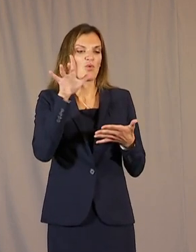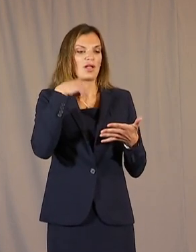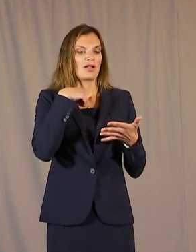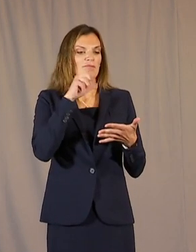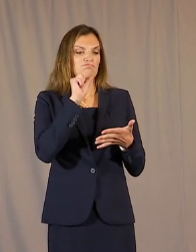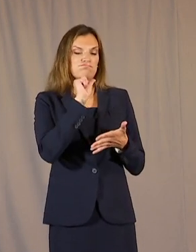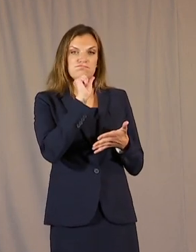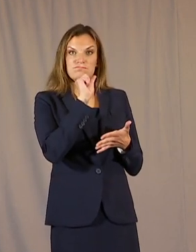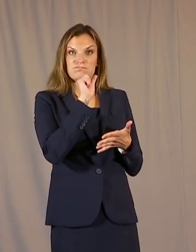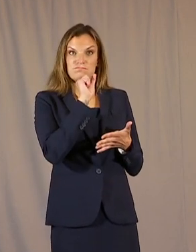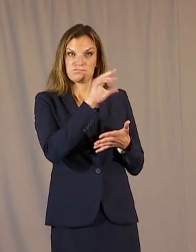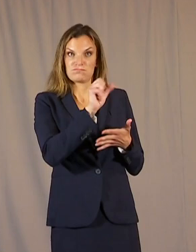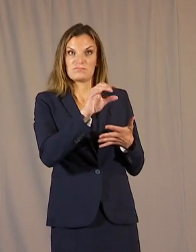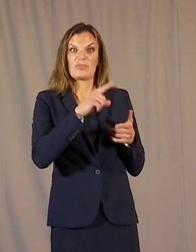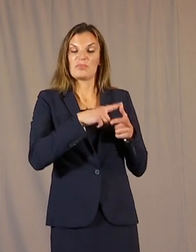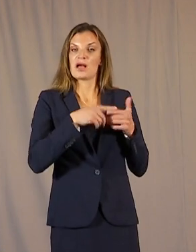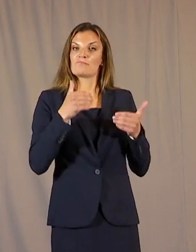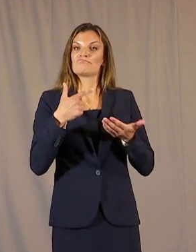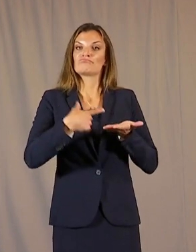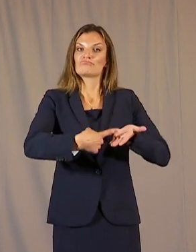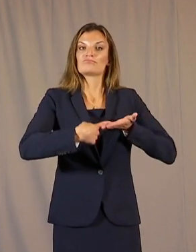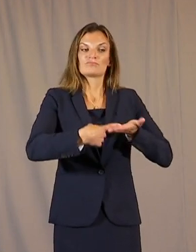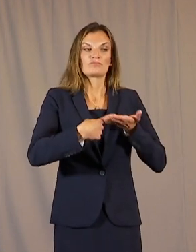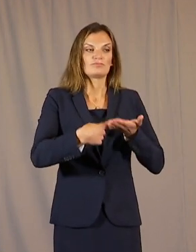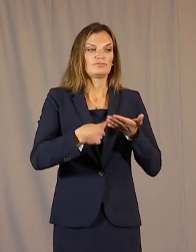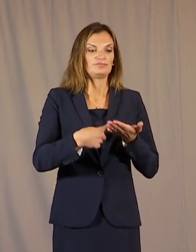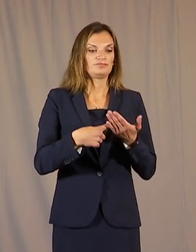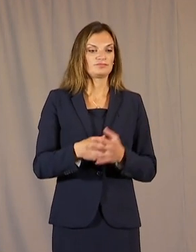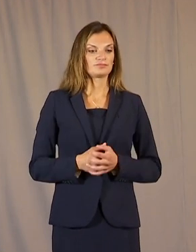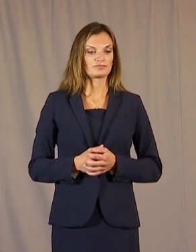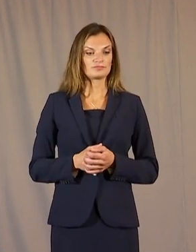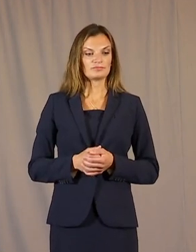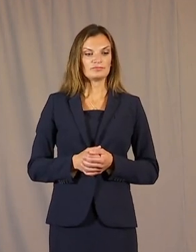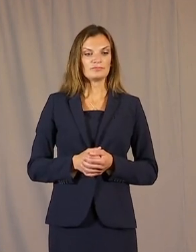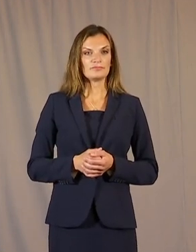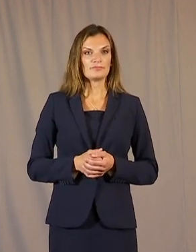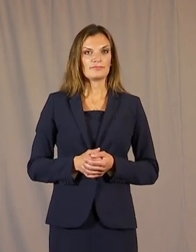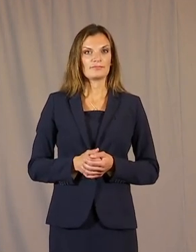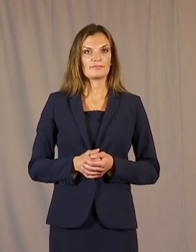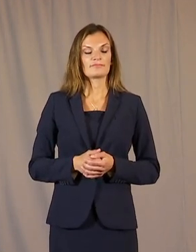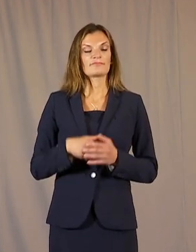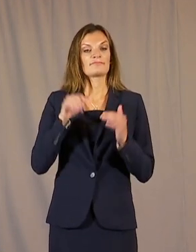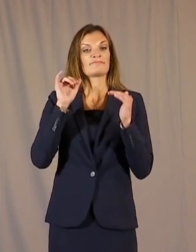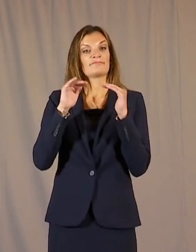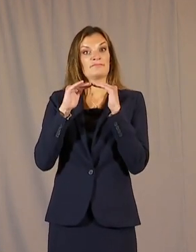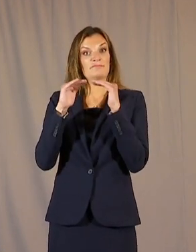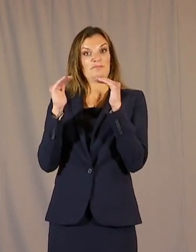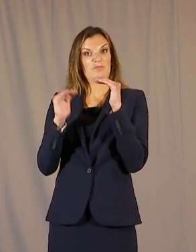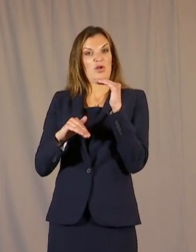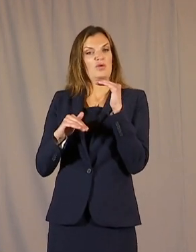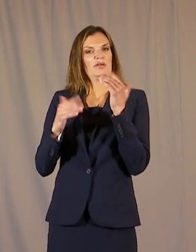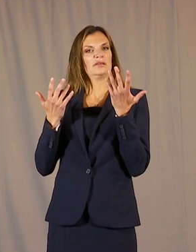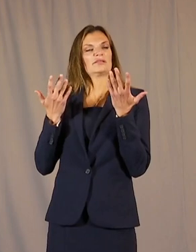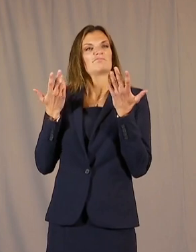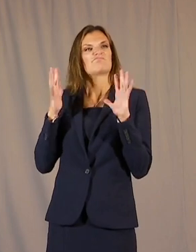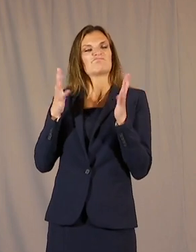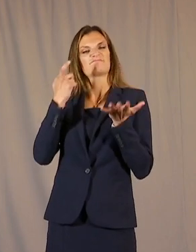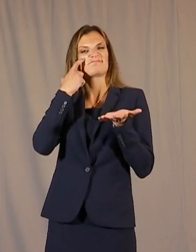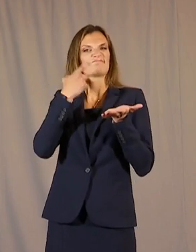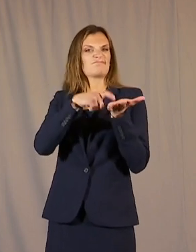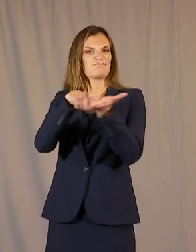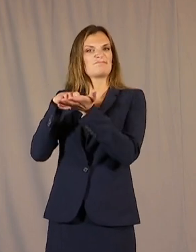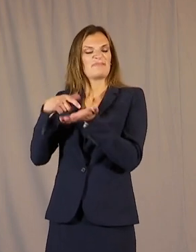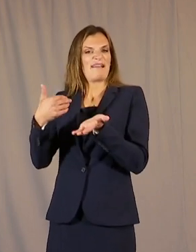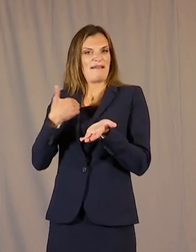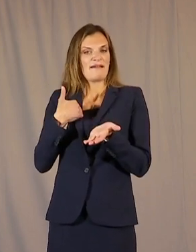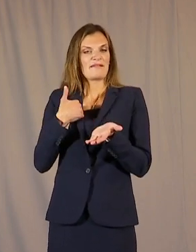have dialogue together. So, as we know, disparities exist across all sectors.